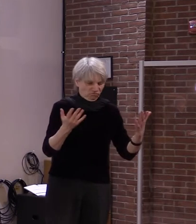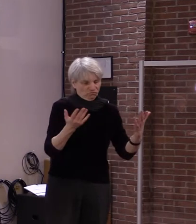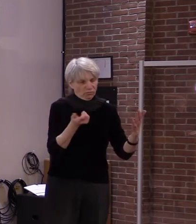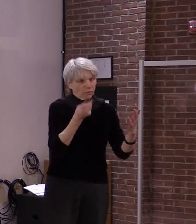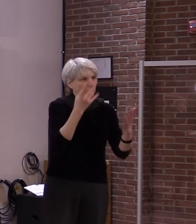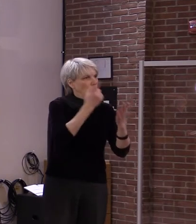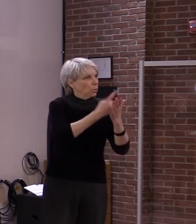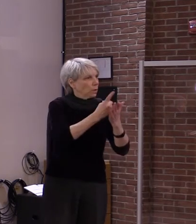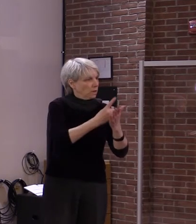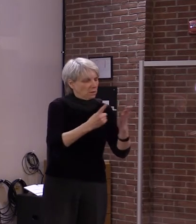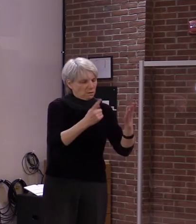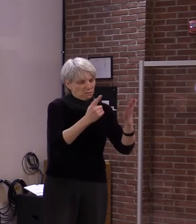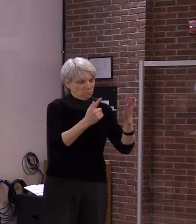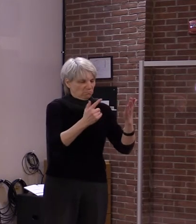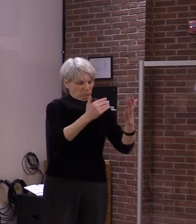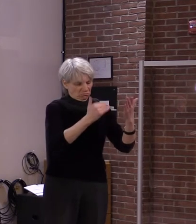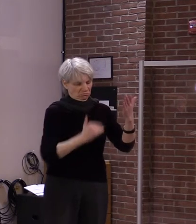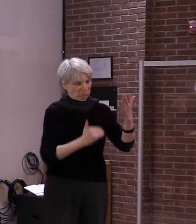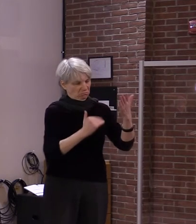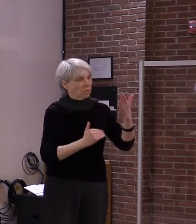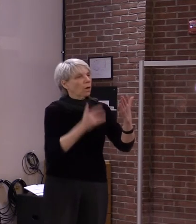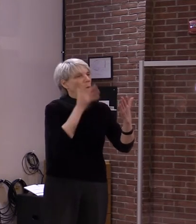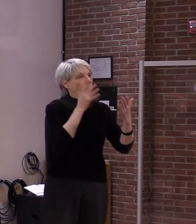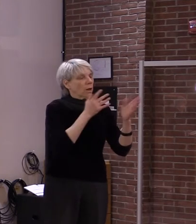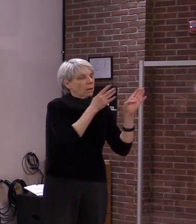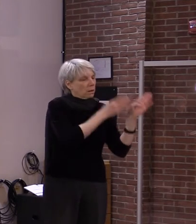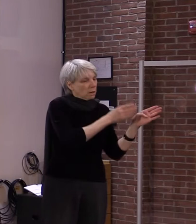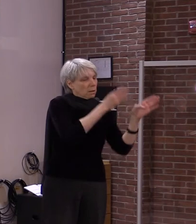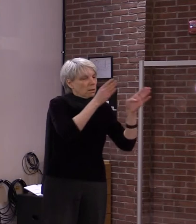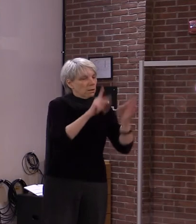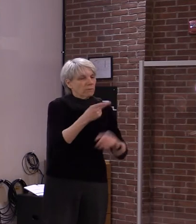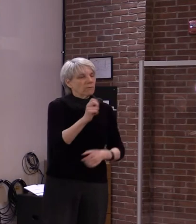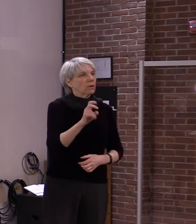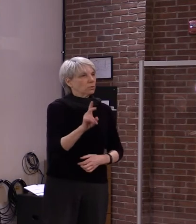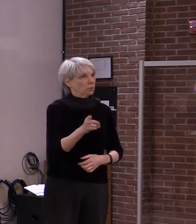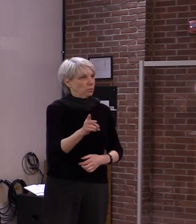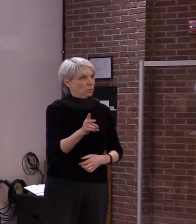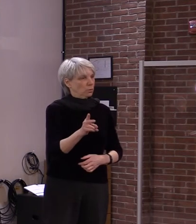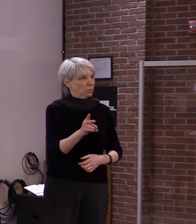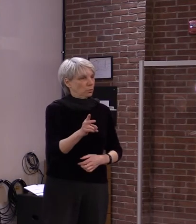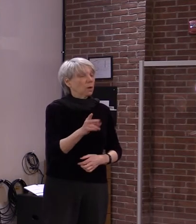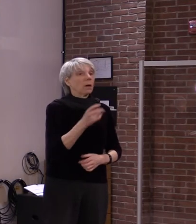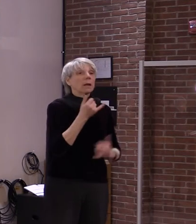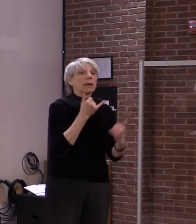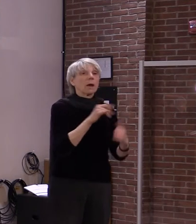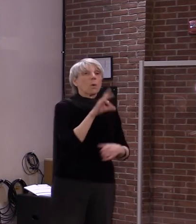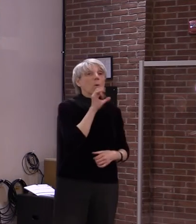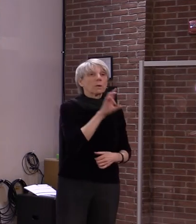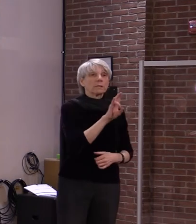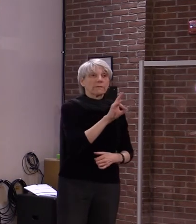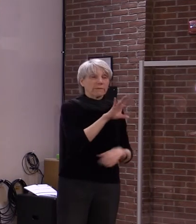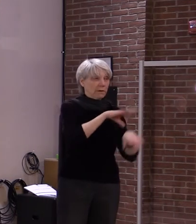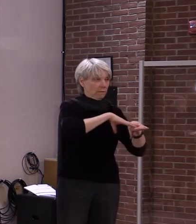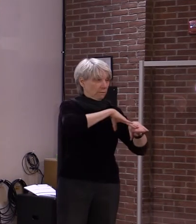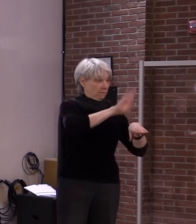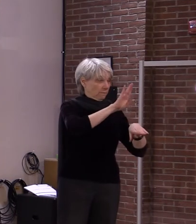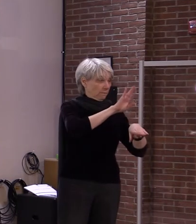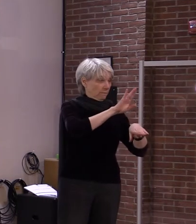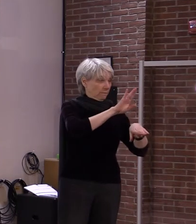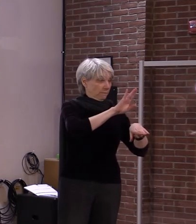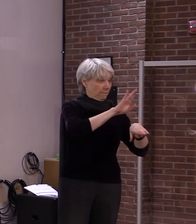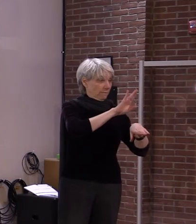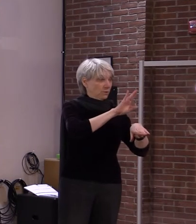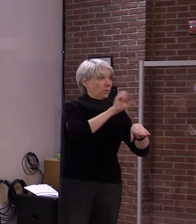to the next phase so if you are 75 years old and older please register by